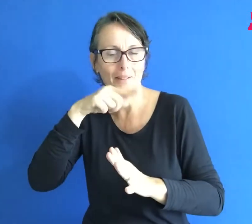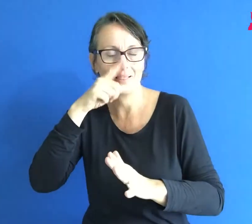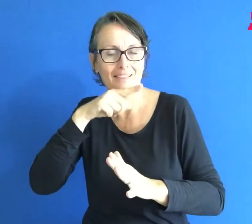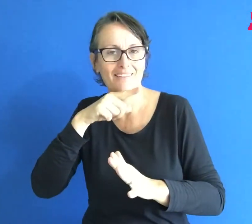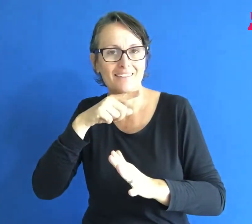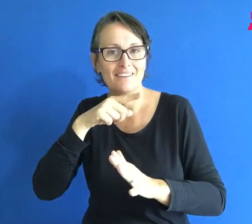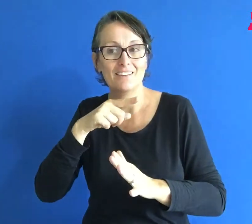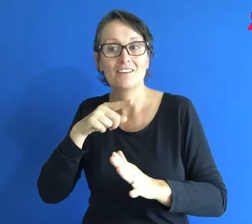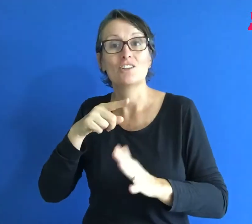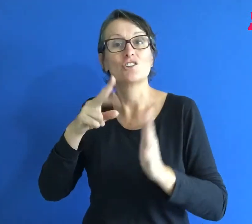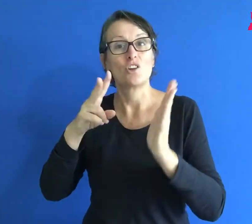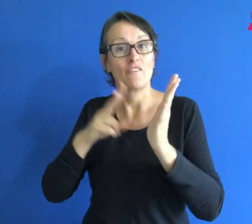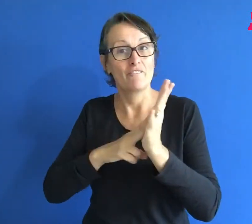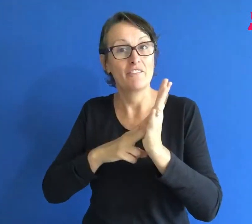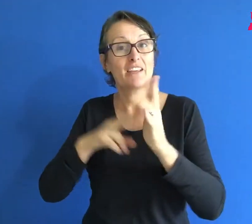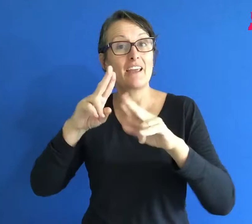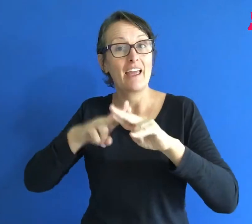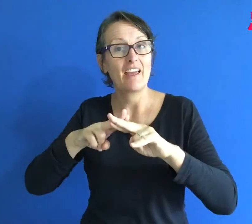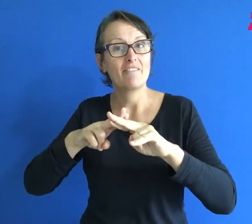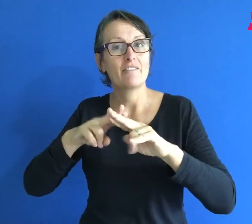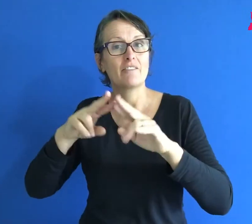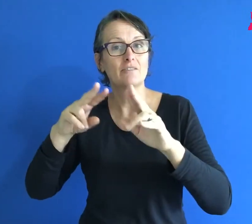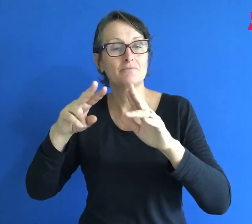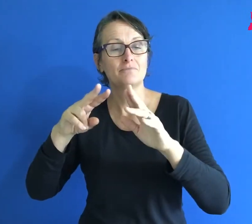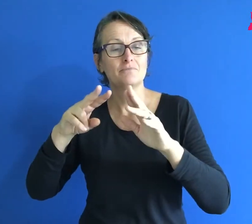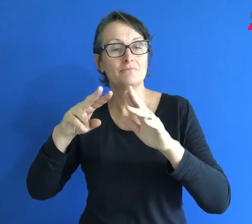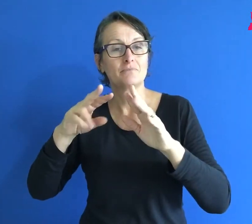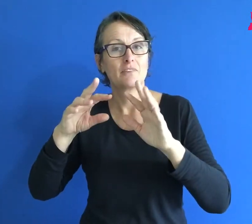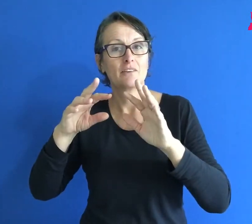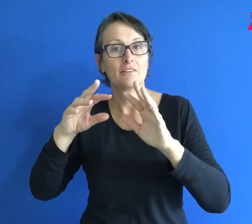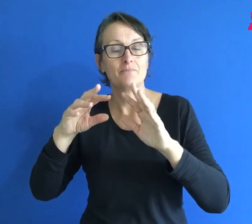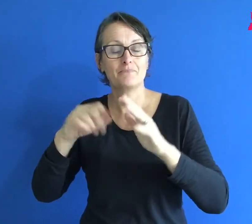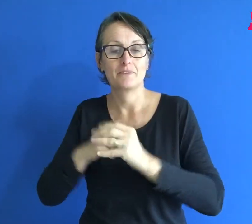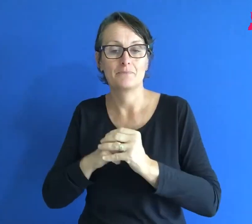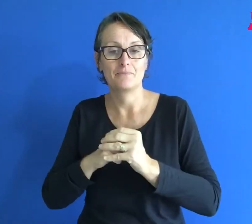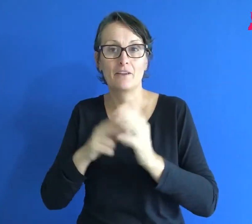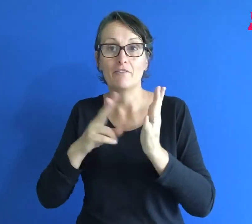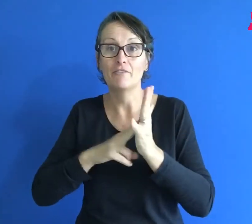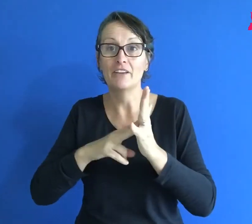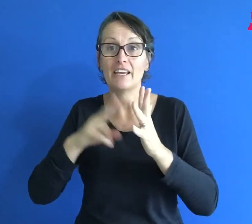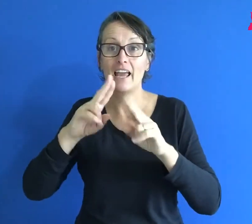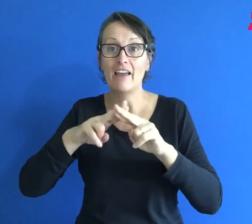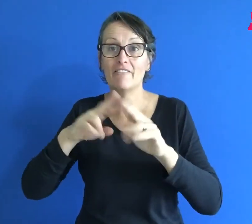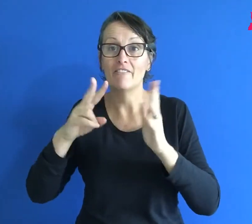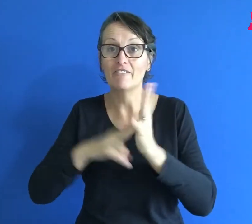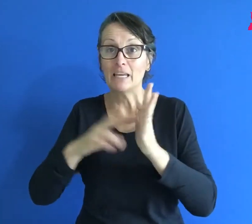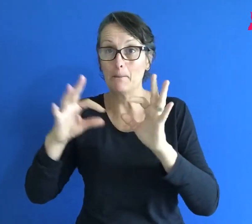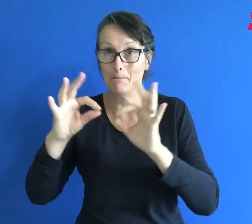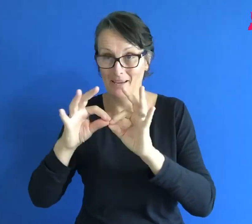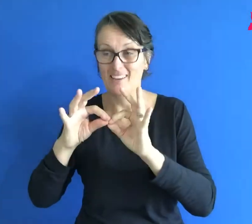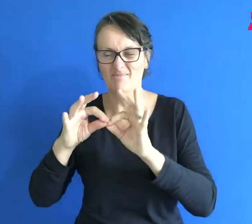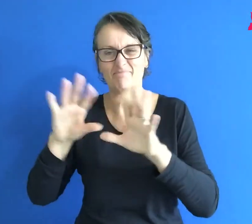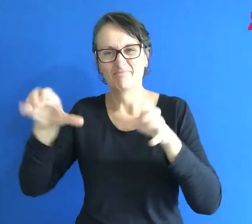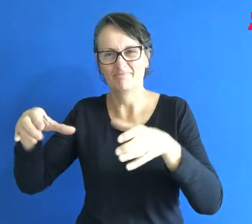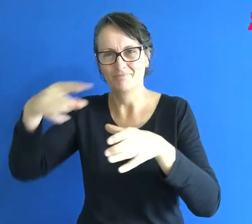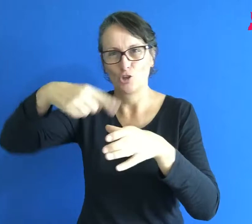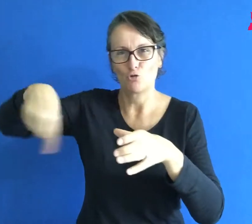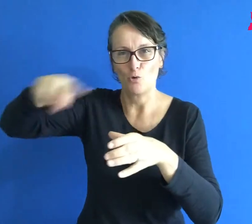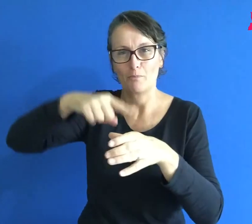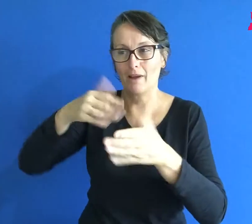the VFBV, that Cliff was once again exposed to the people, the stories, and the experiences of that Black Saturday.